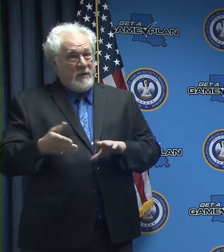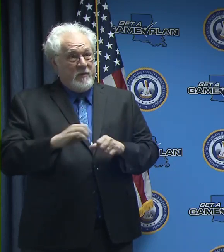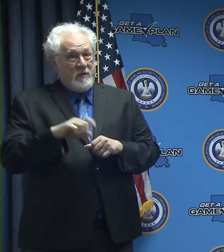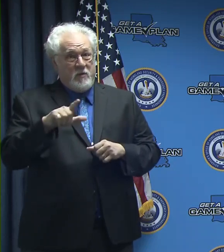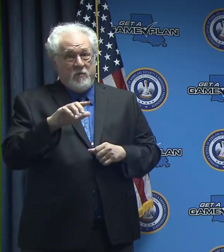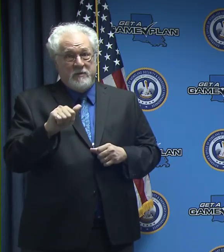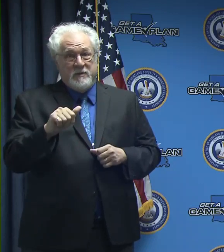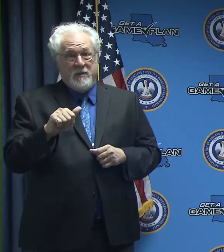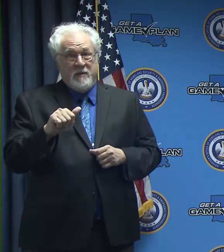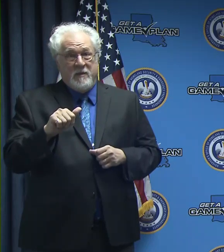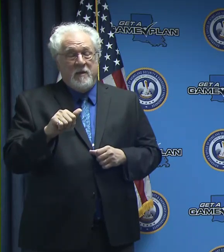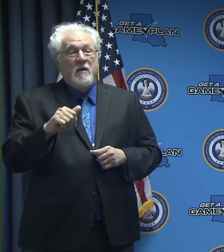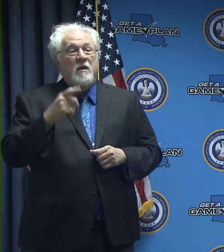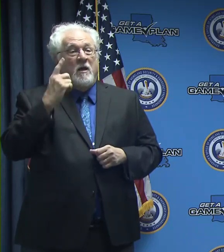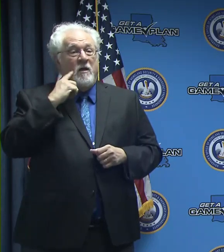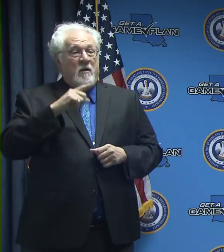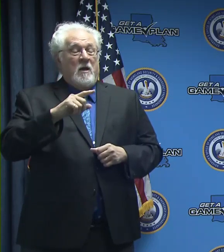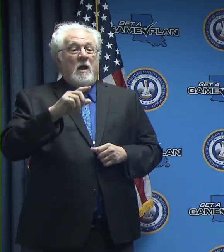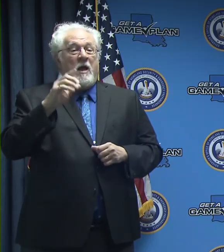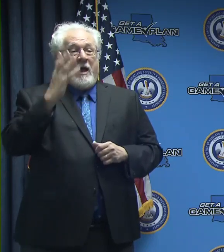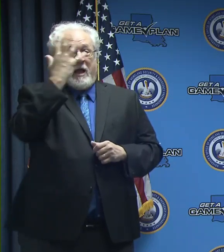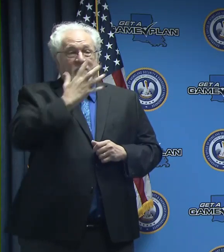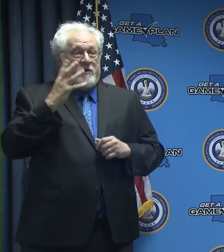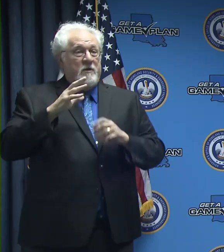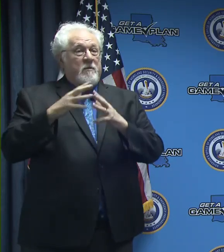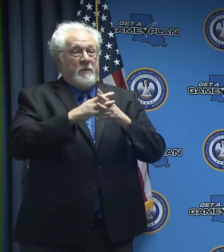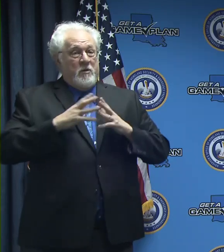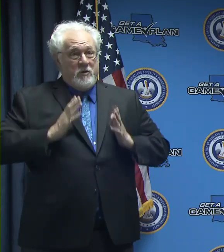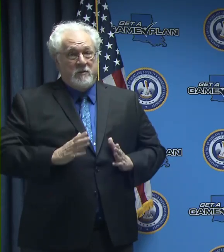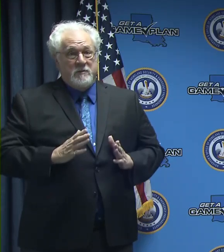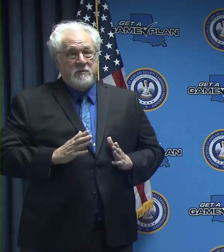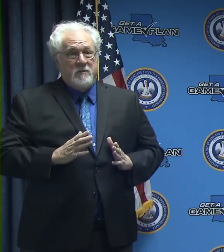Louisiana are of African Americans.